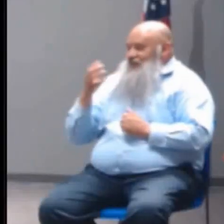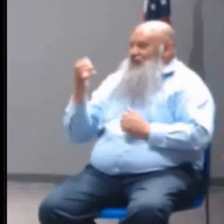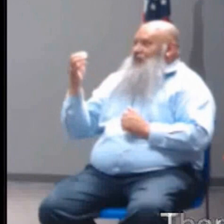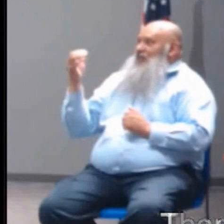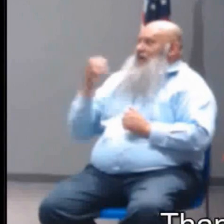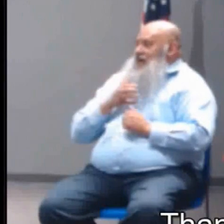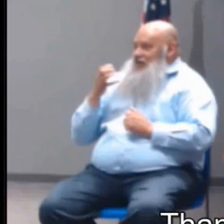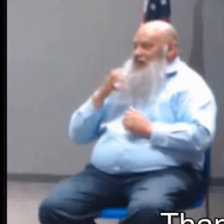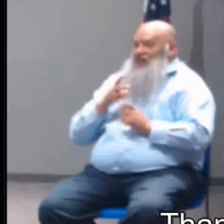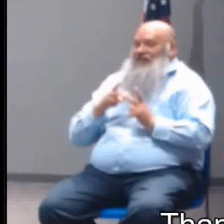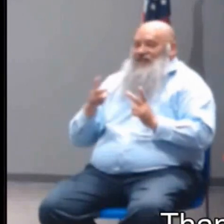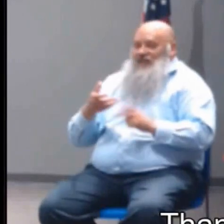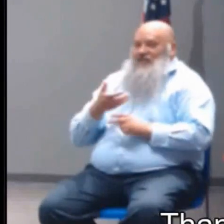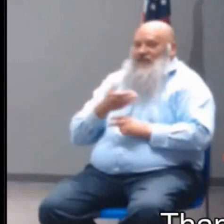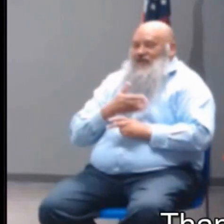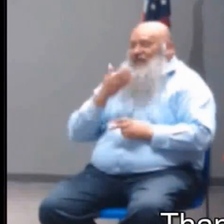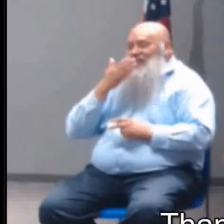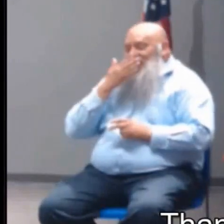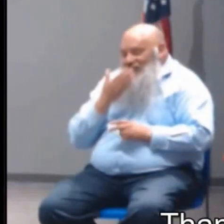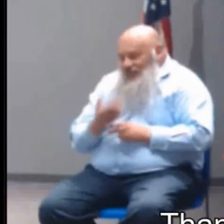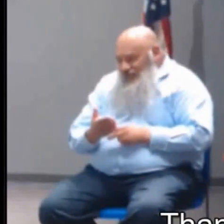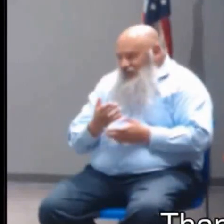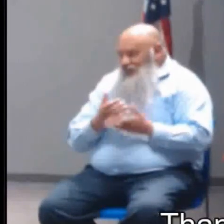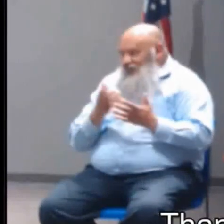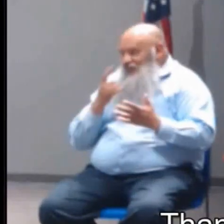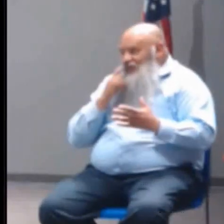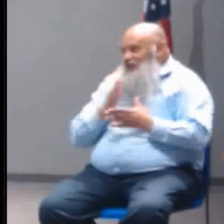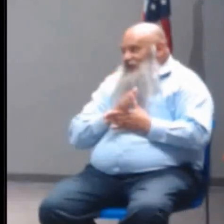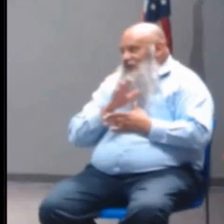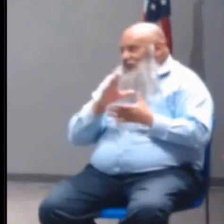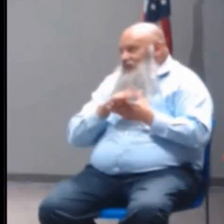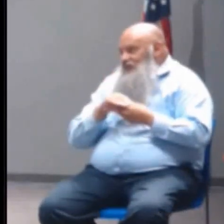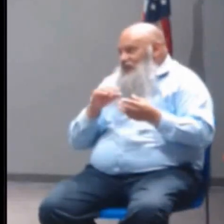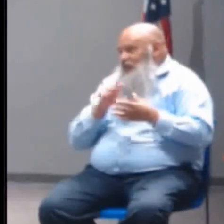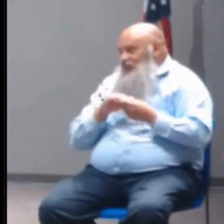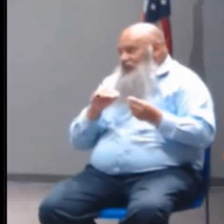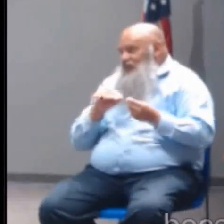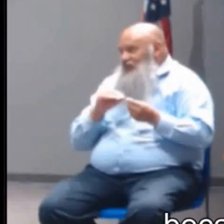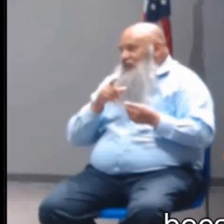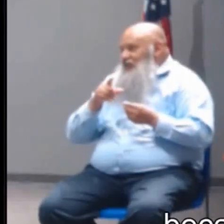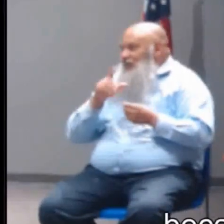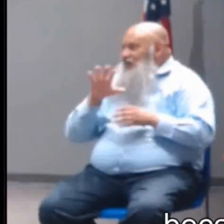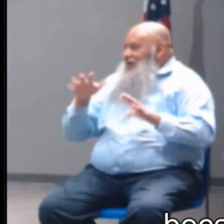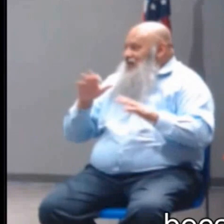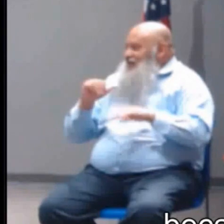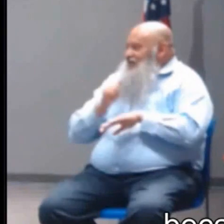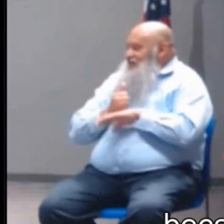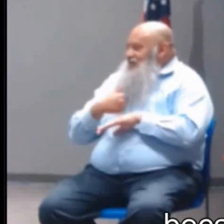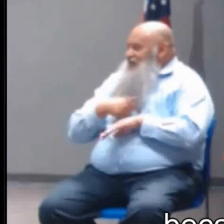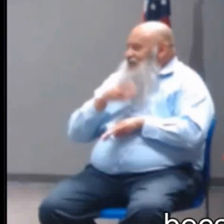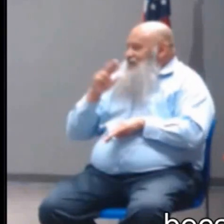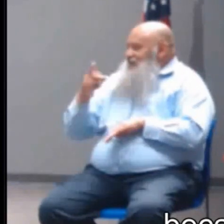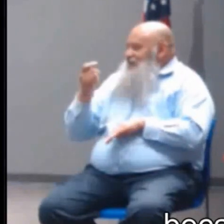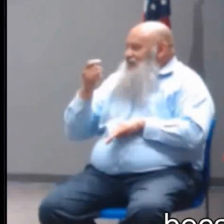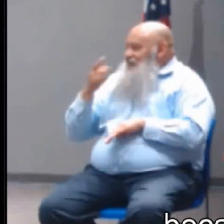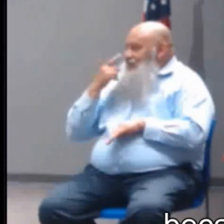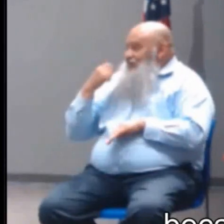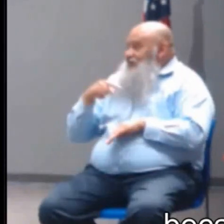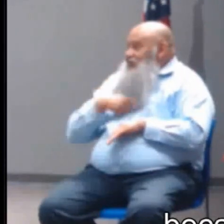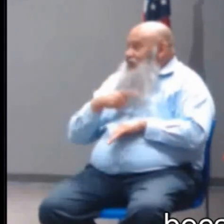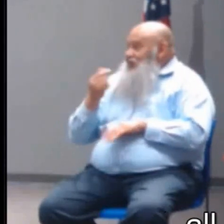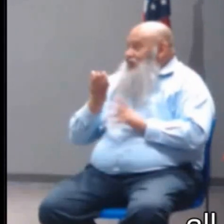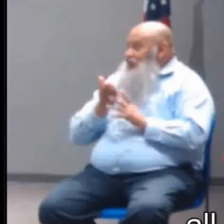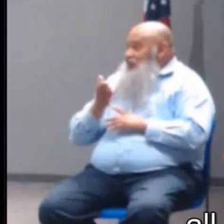very powerful. Thank you so much for sharing your story. You kind of set us up a little bit because we were going through